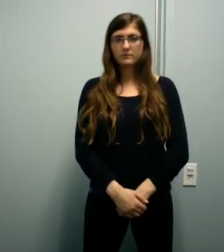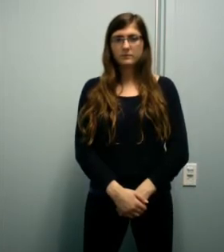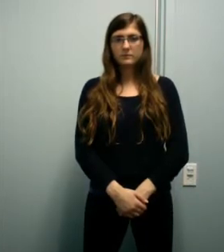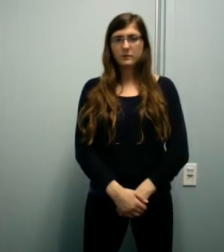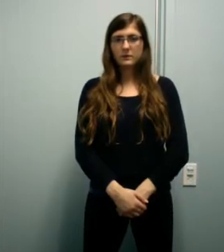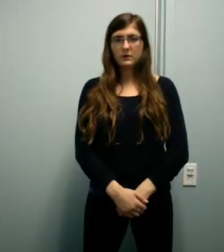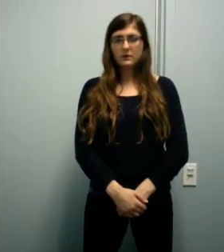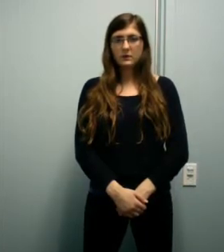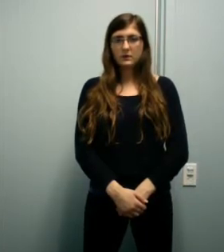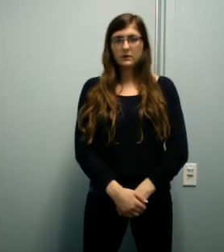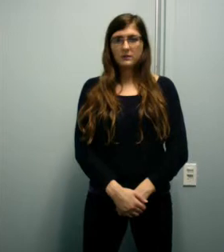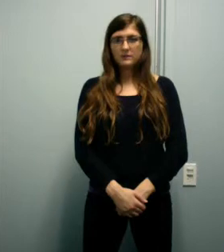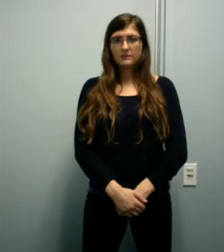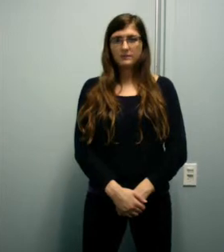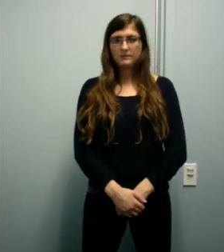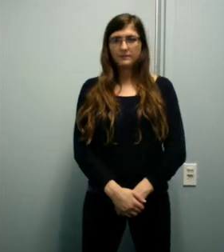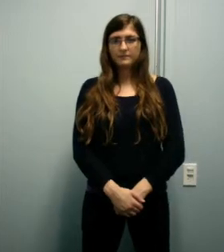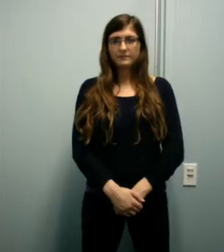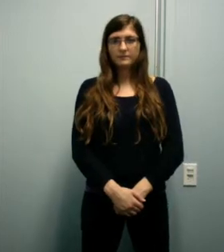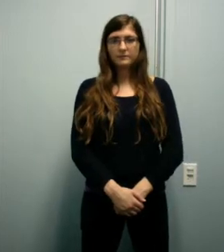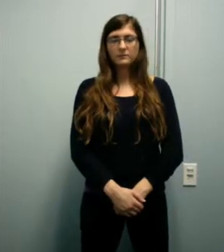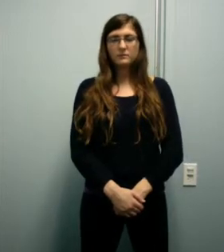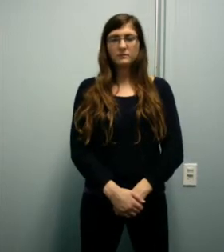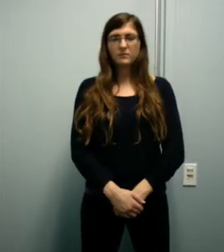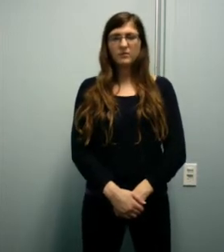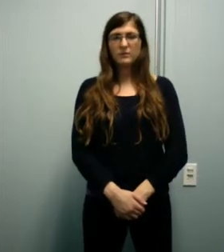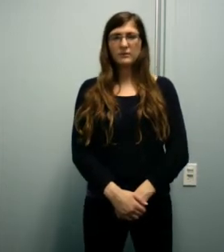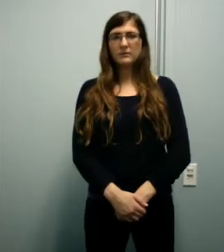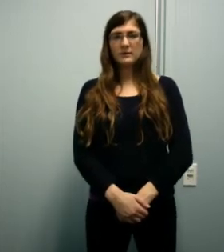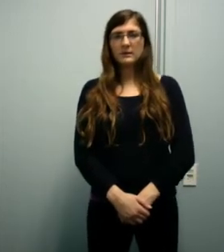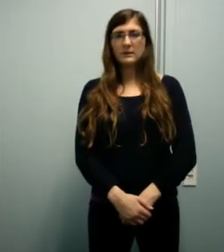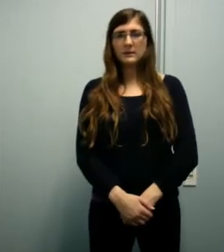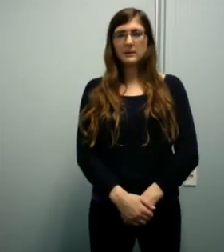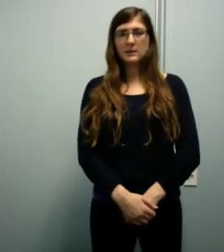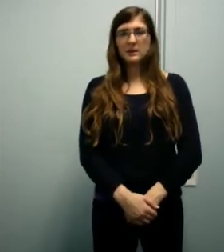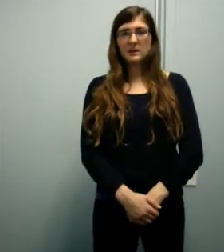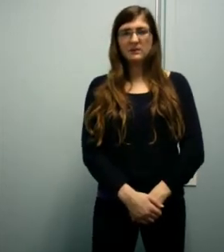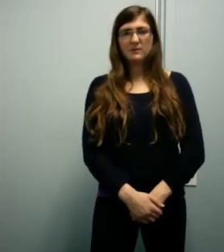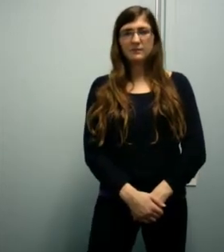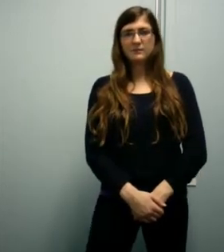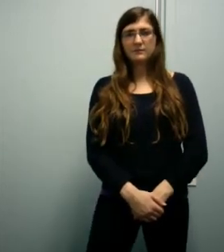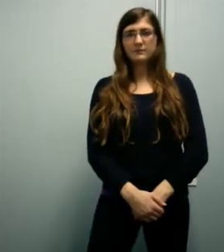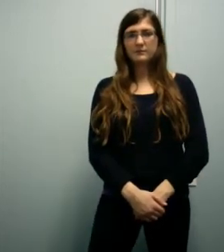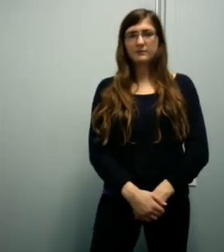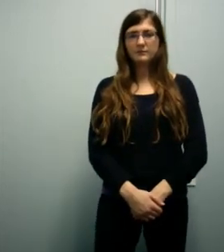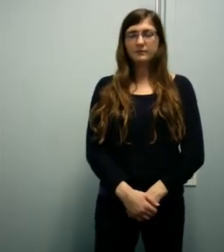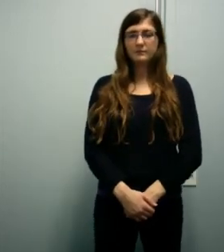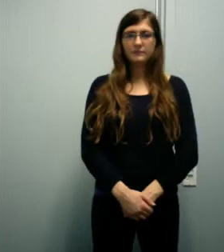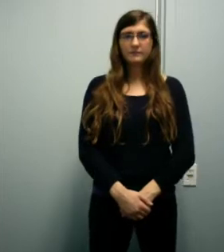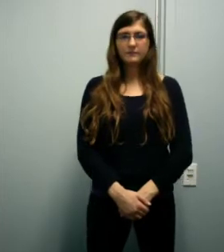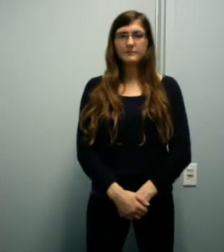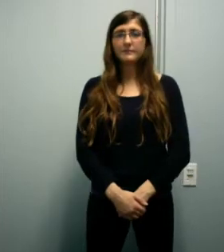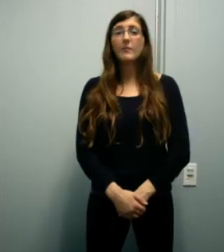way we learn to speak our first language. First listening, then repeating, and then speaking.